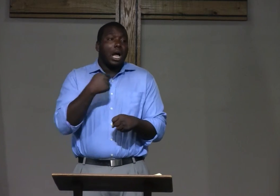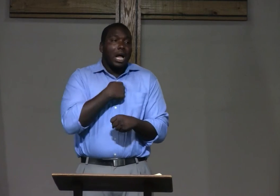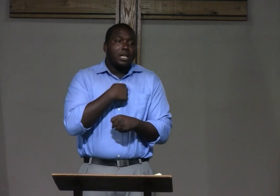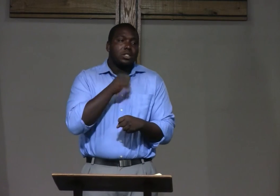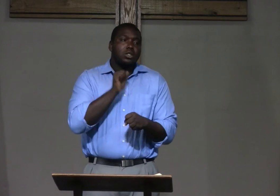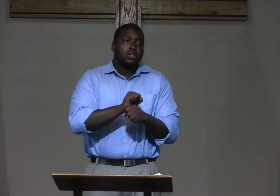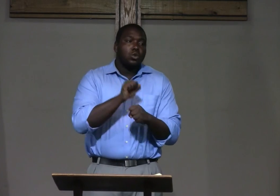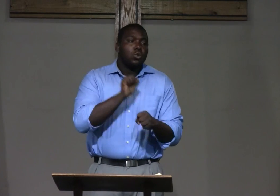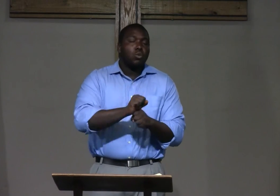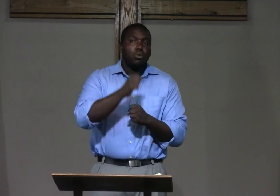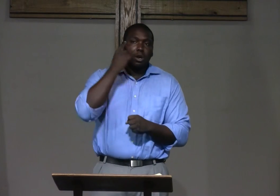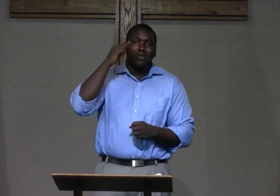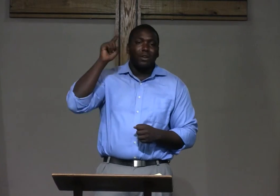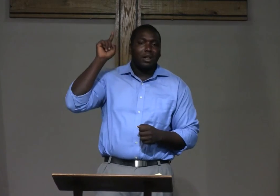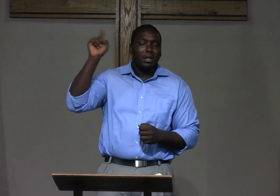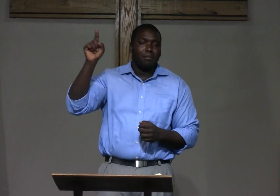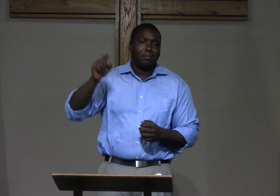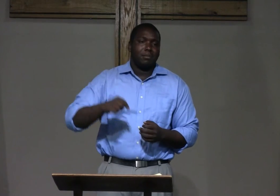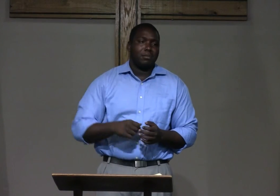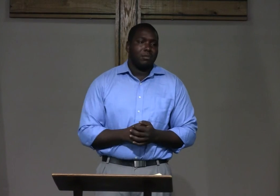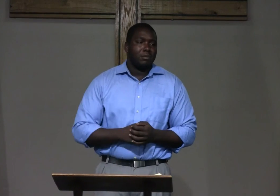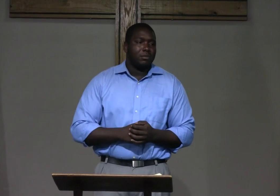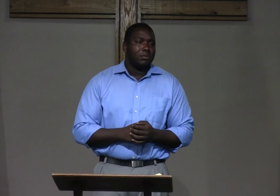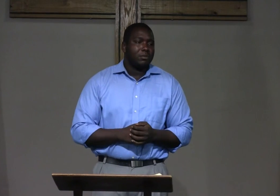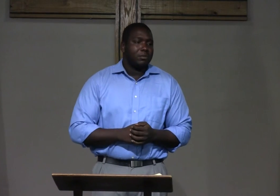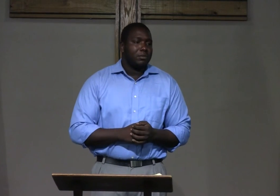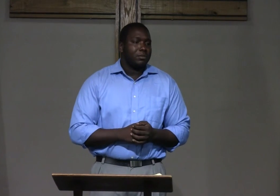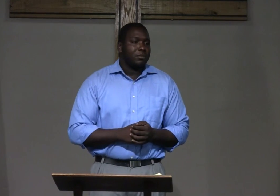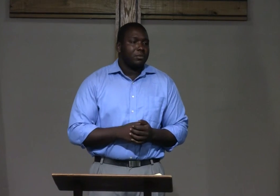God wants us to work and faint not.